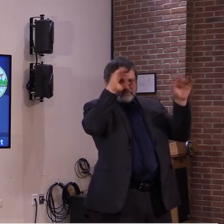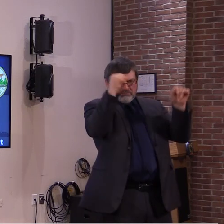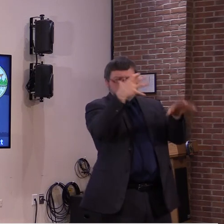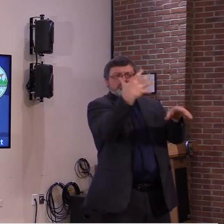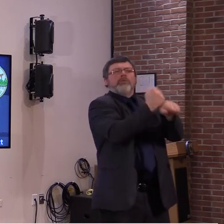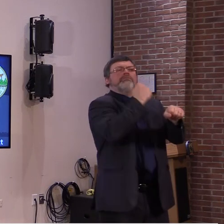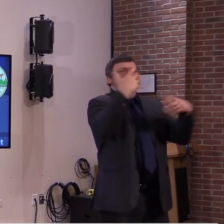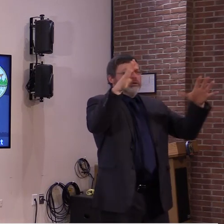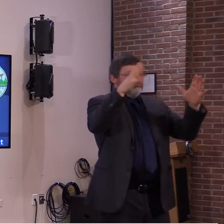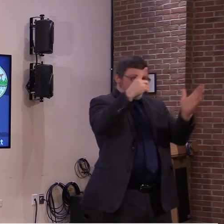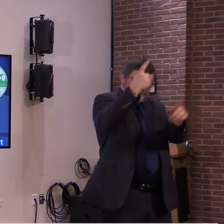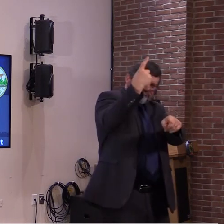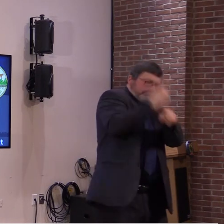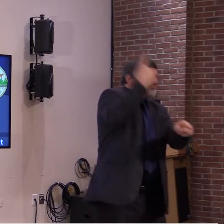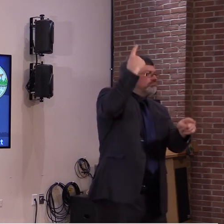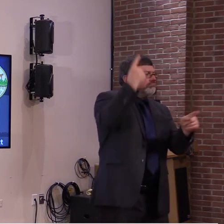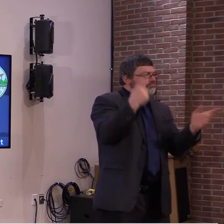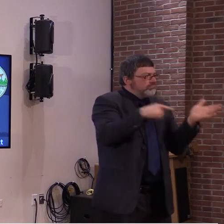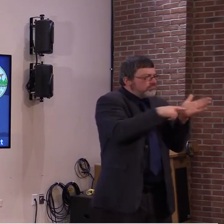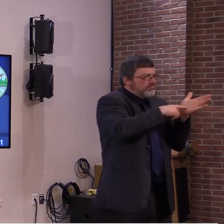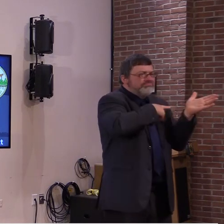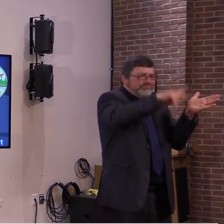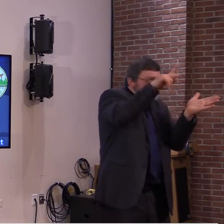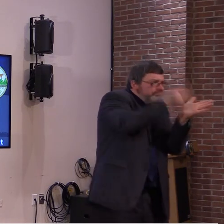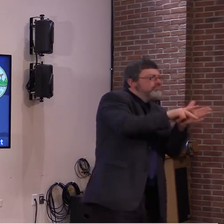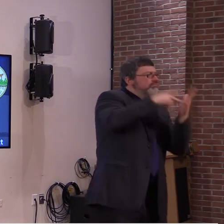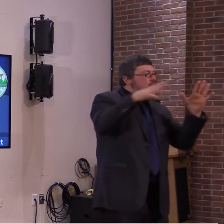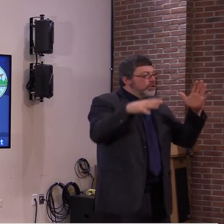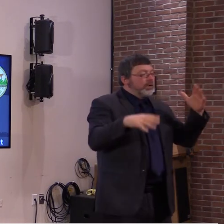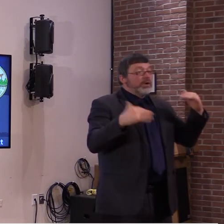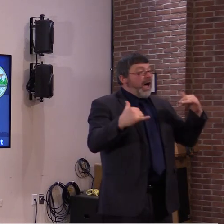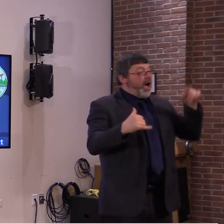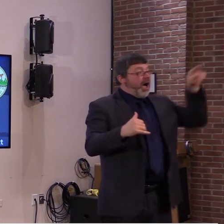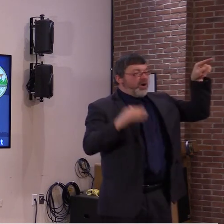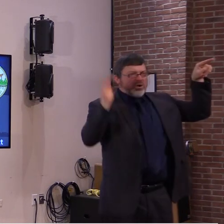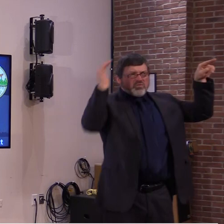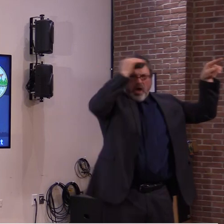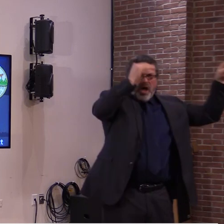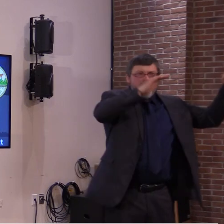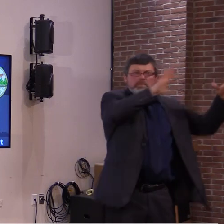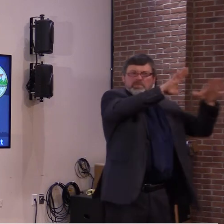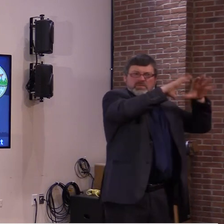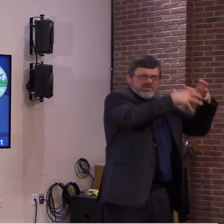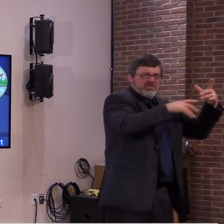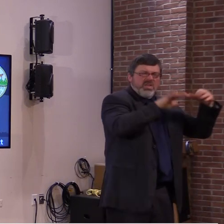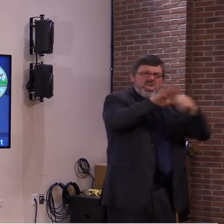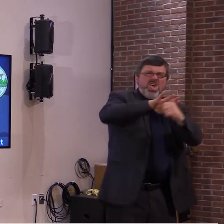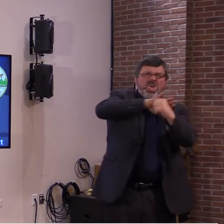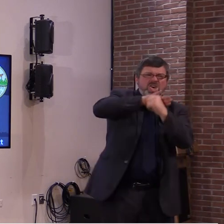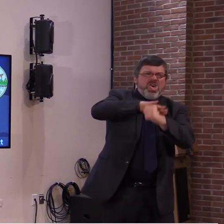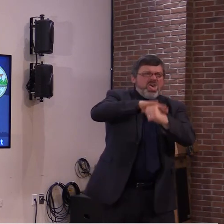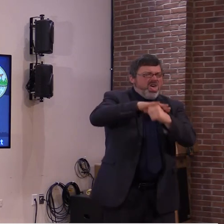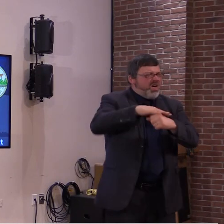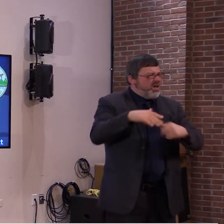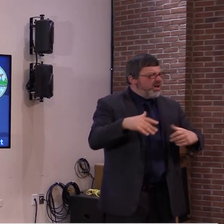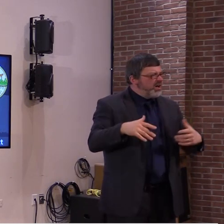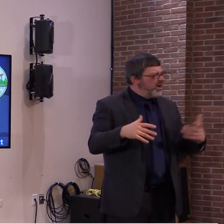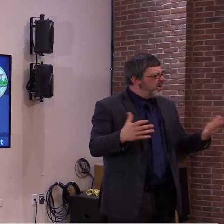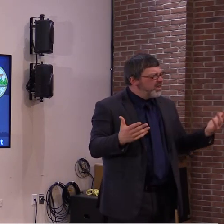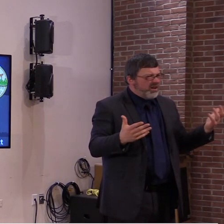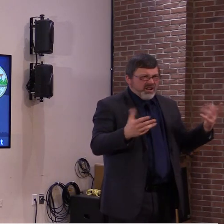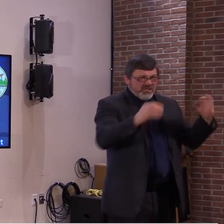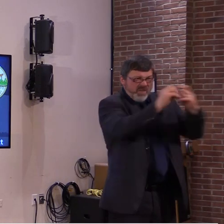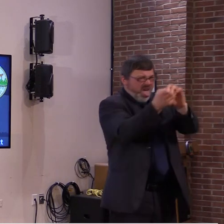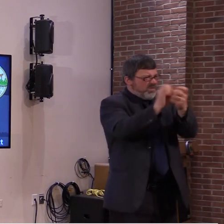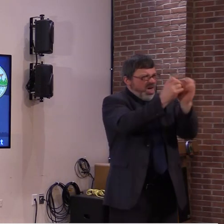Trump administration, but as well as from everyday citizens. So, you know, it's a tough